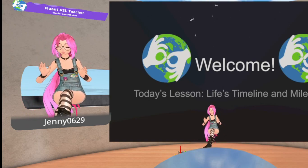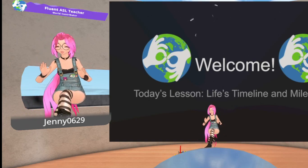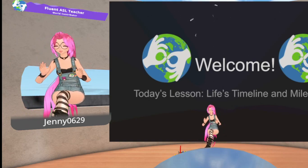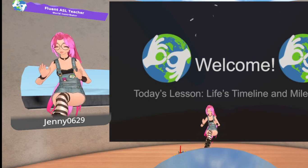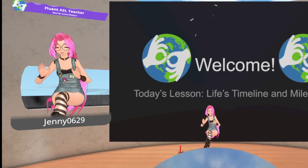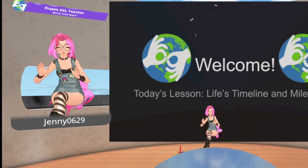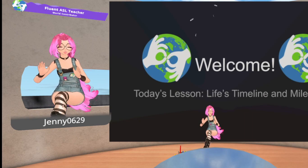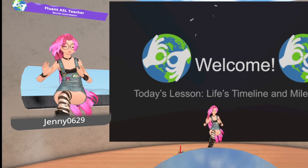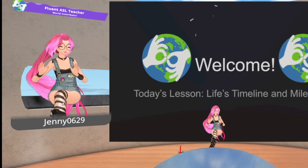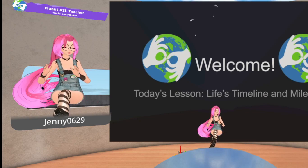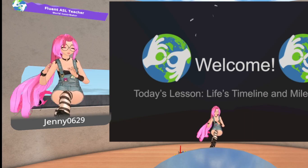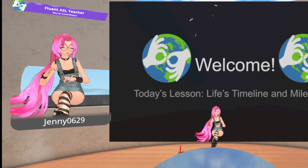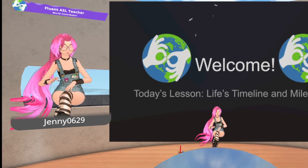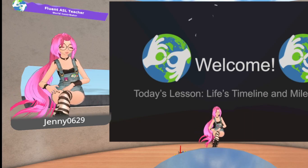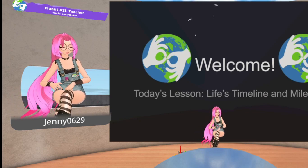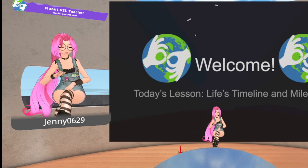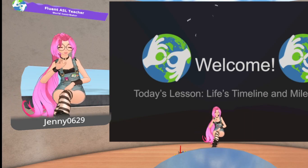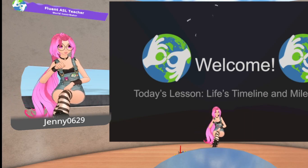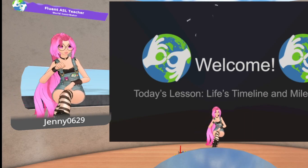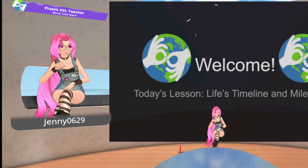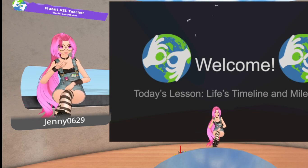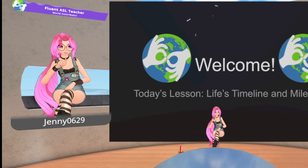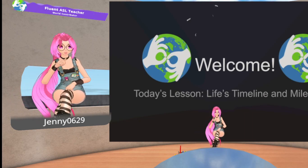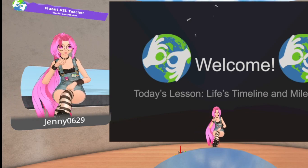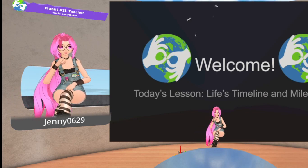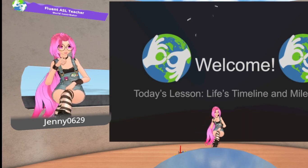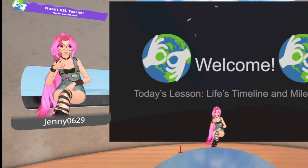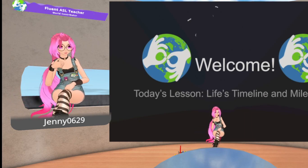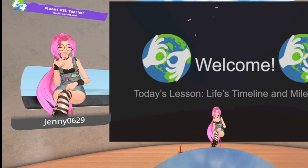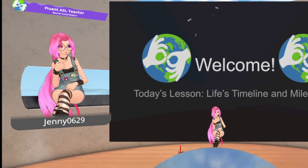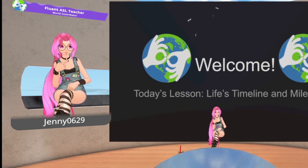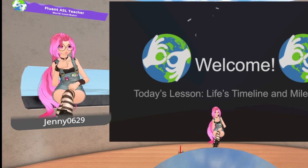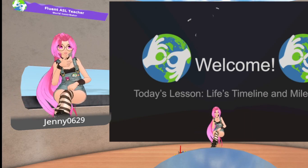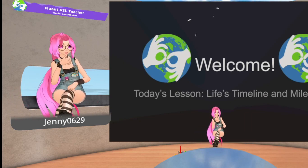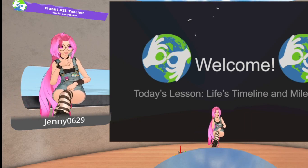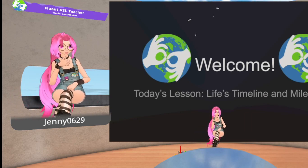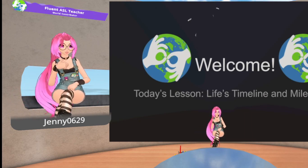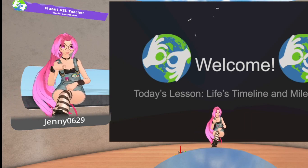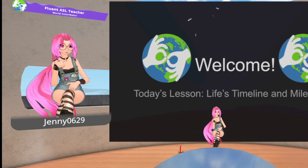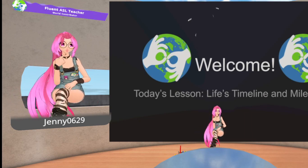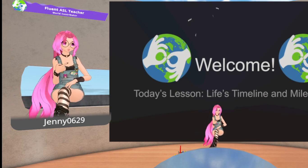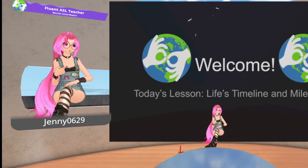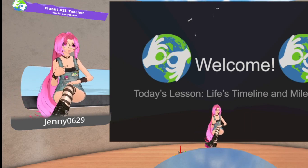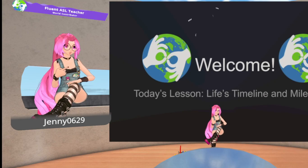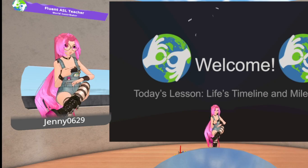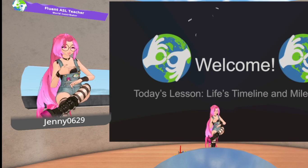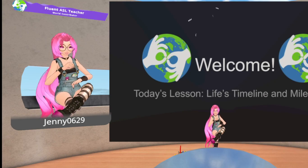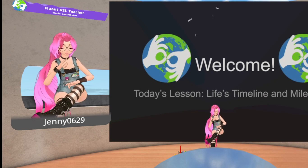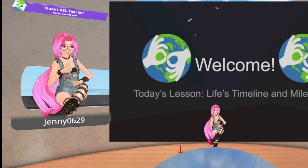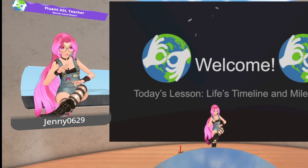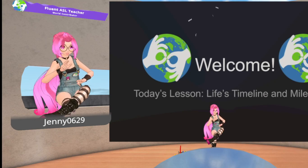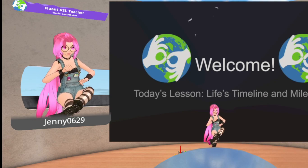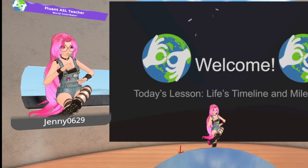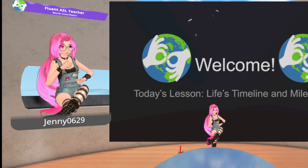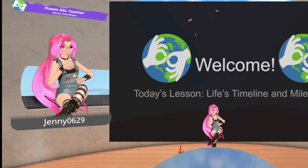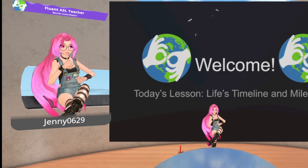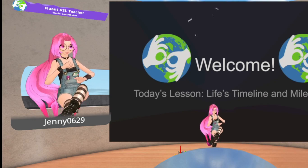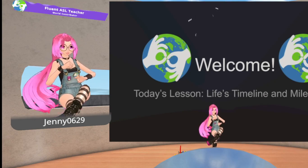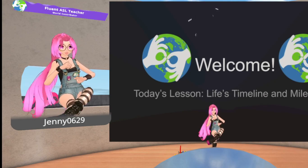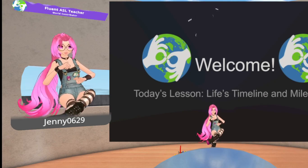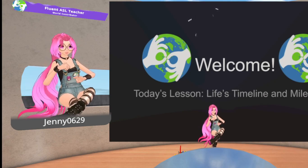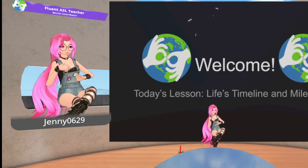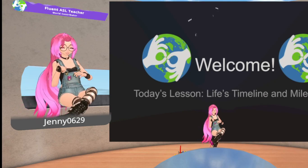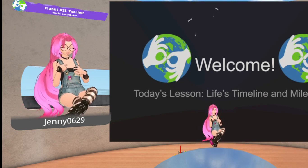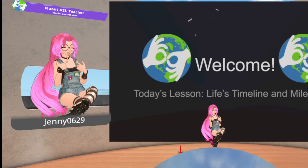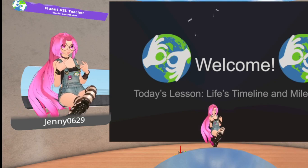was just like, and she's like, no, if you don't tell me a secret, like she just straight up told me, she's like, no, I will